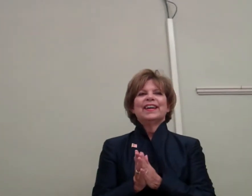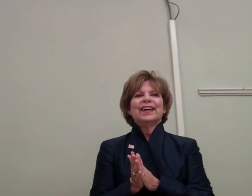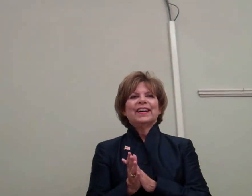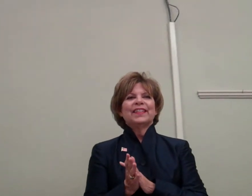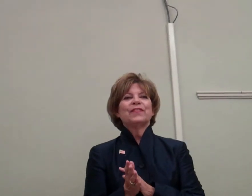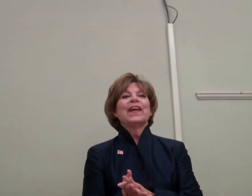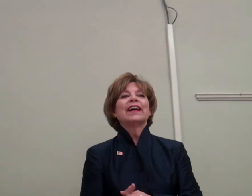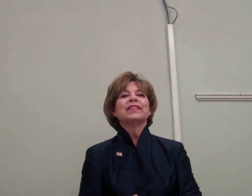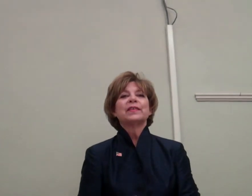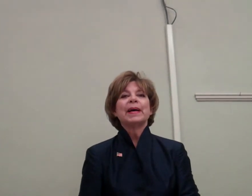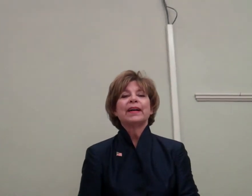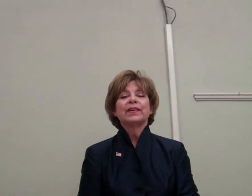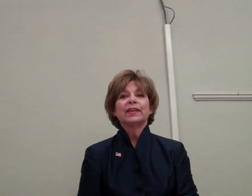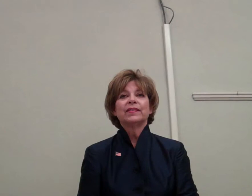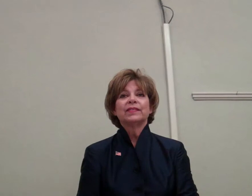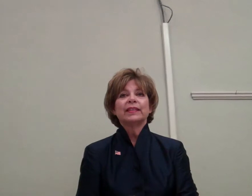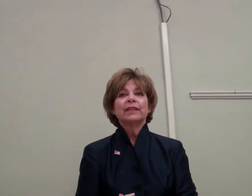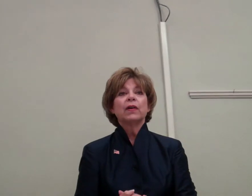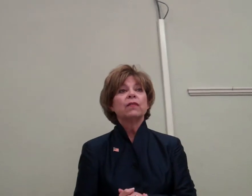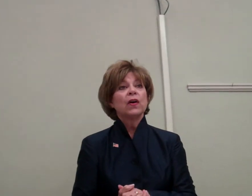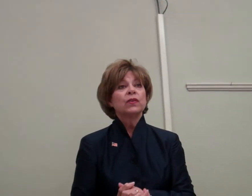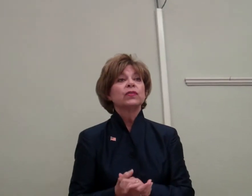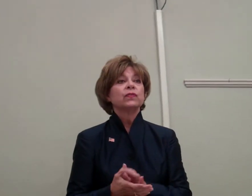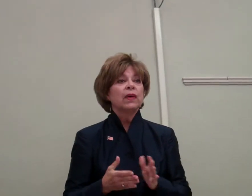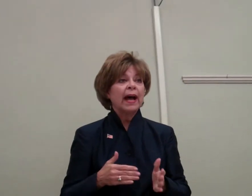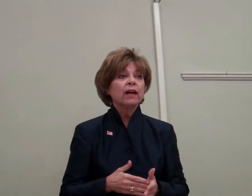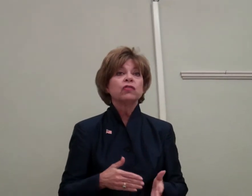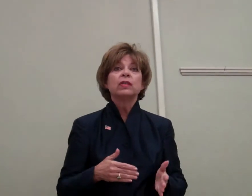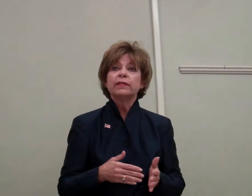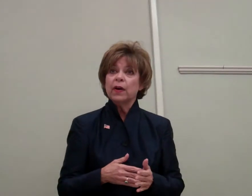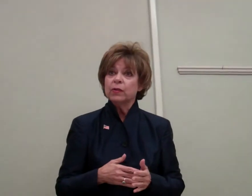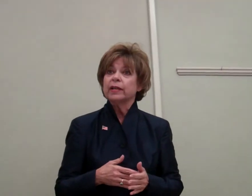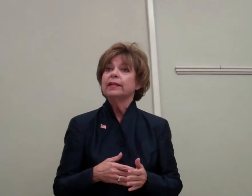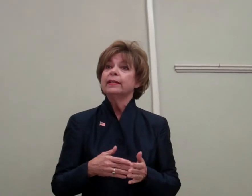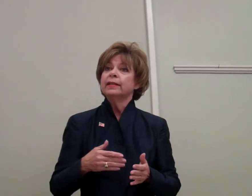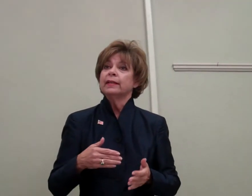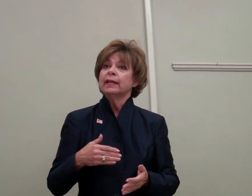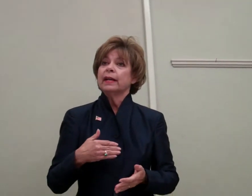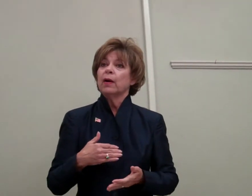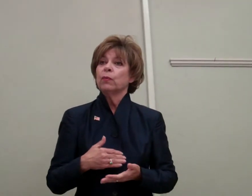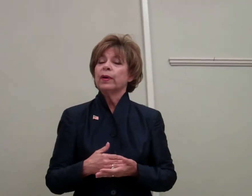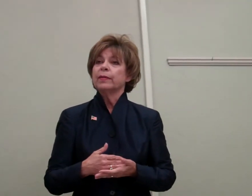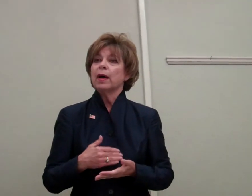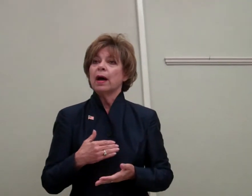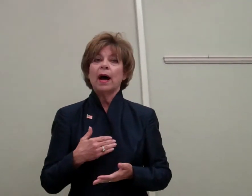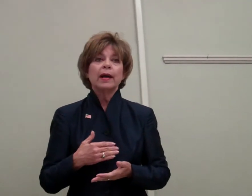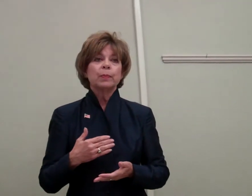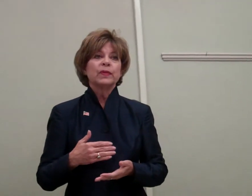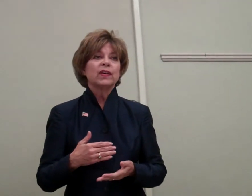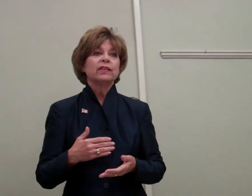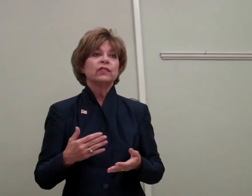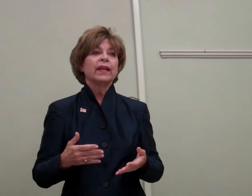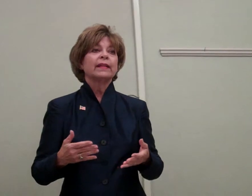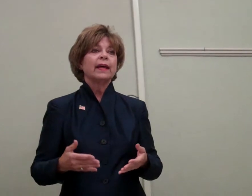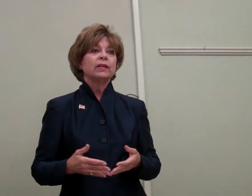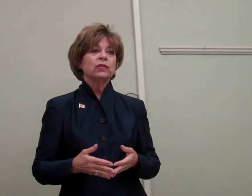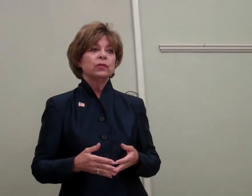The fact of the matter is, if our voters actually voted with a higher percentage than they do,